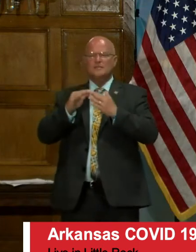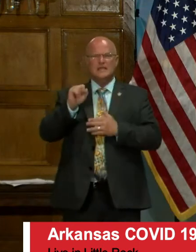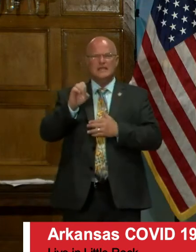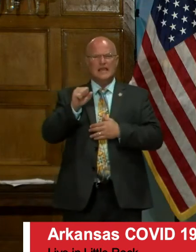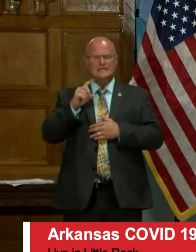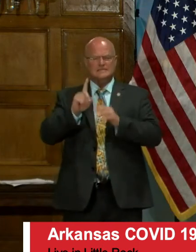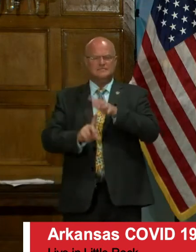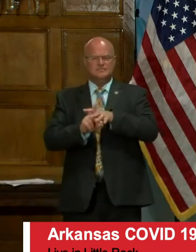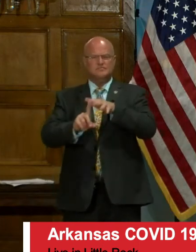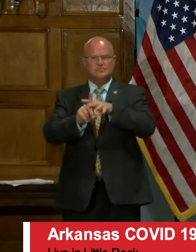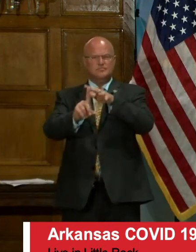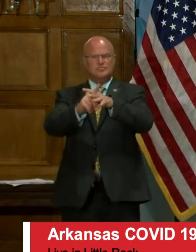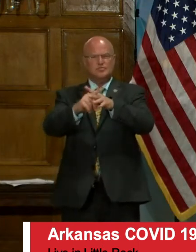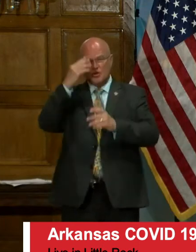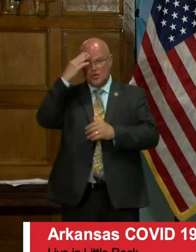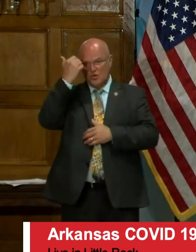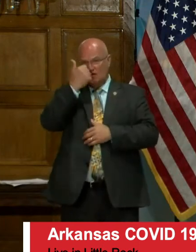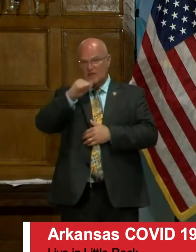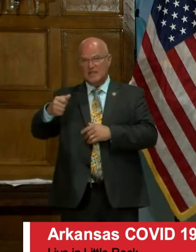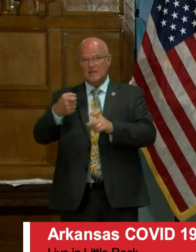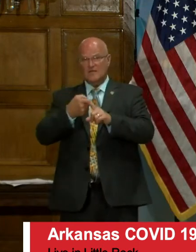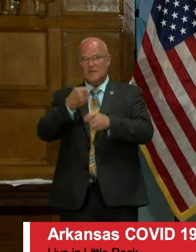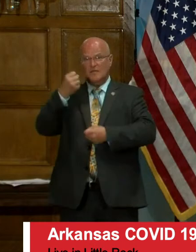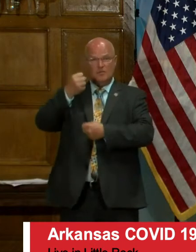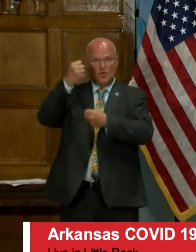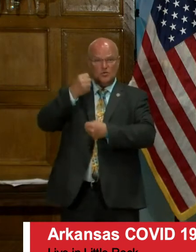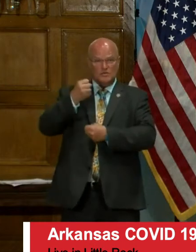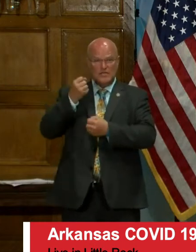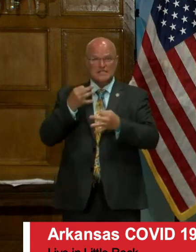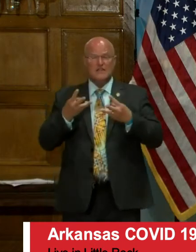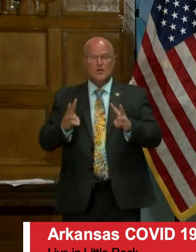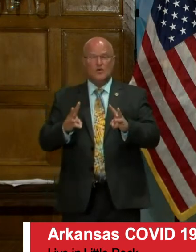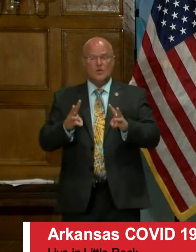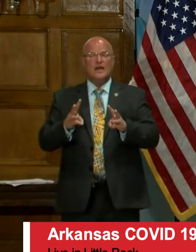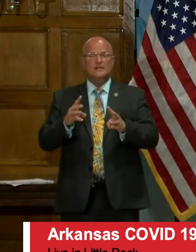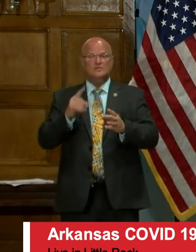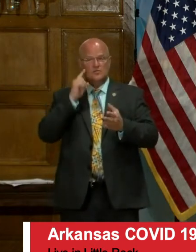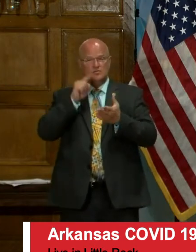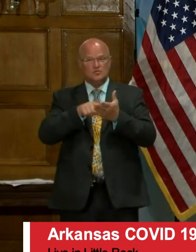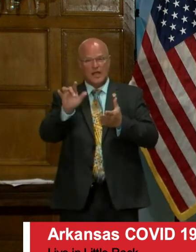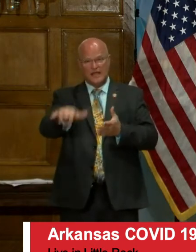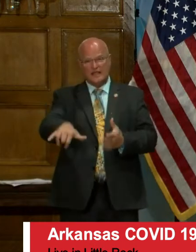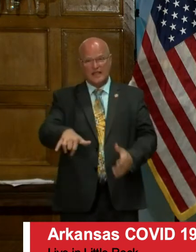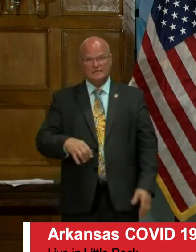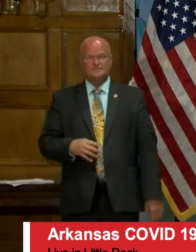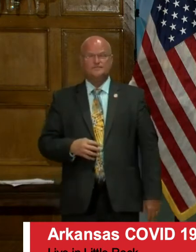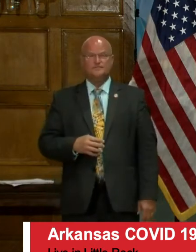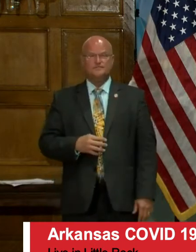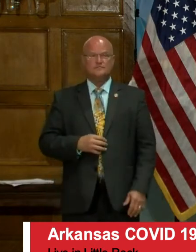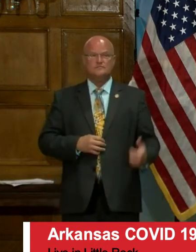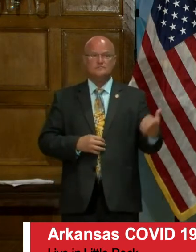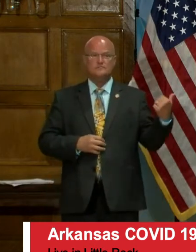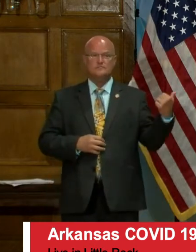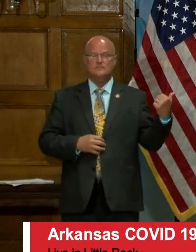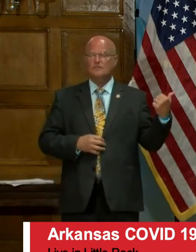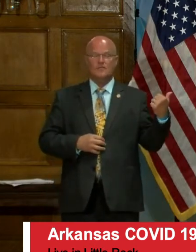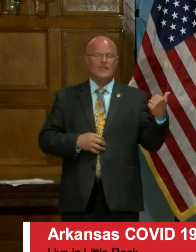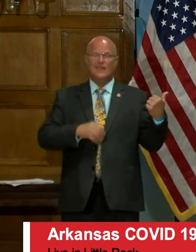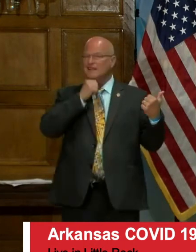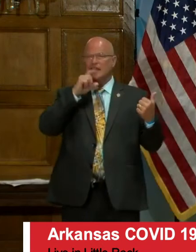cases recently, do y'all know if any of them are from the protest, and is there a way that y'all can track that? We have